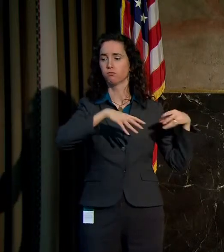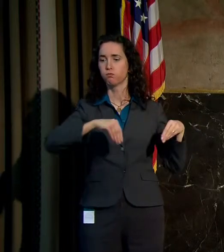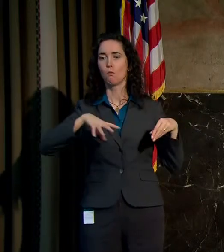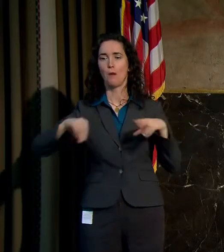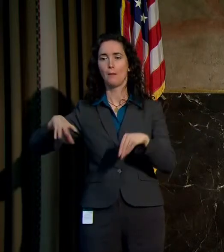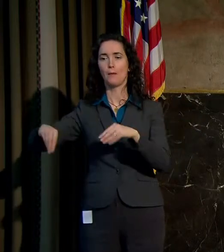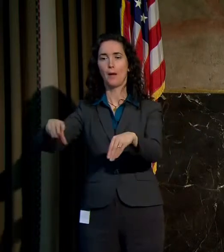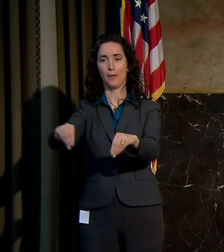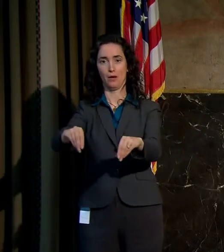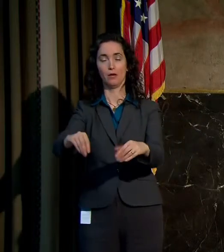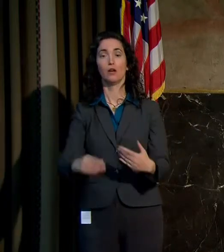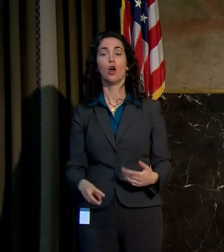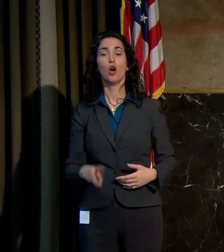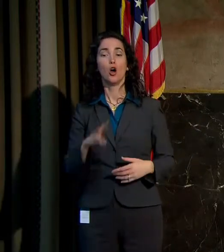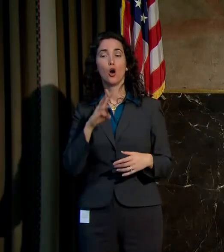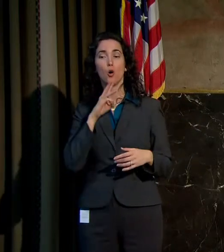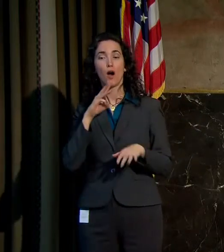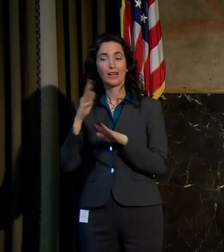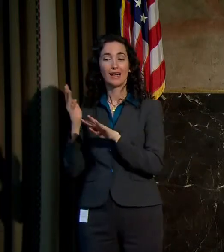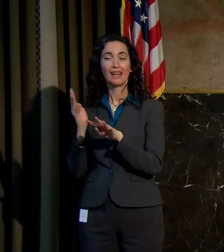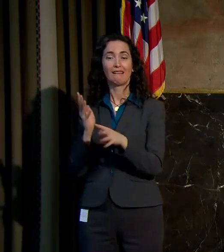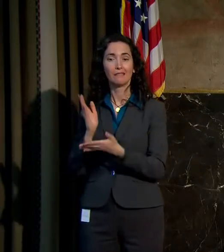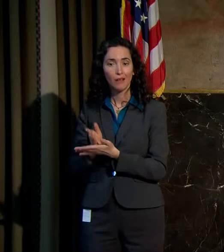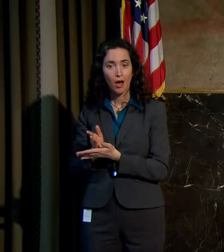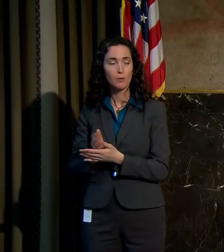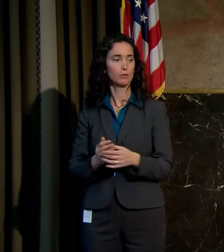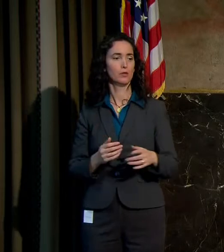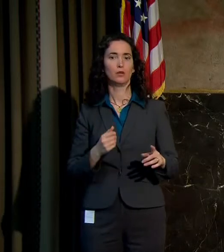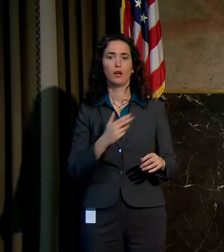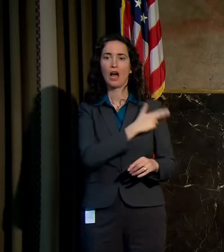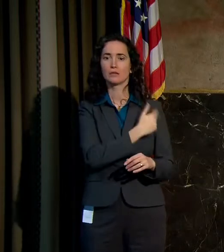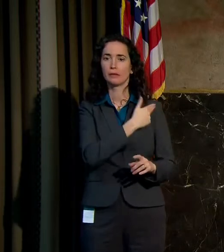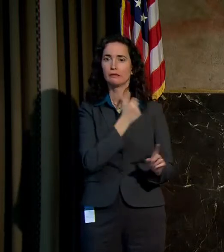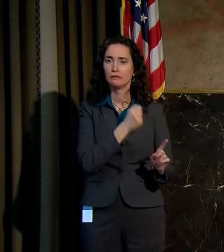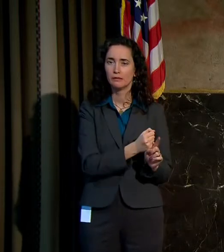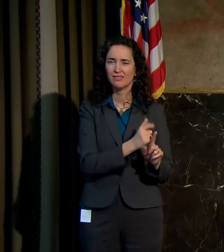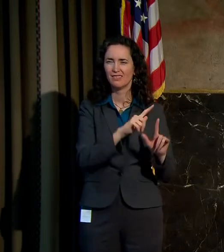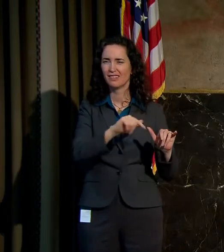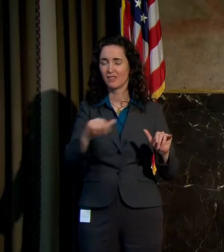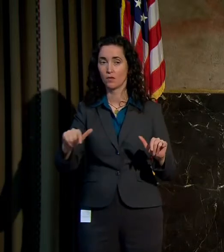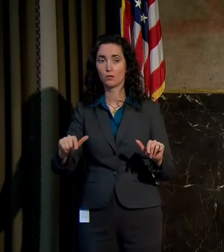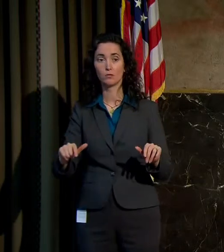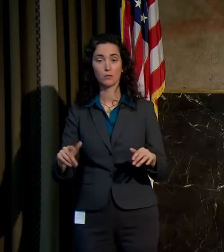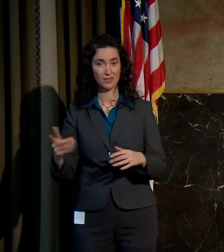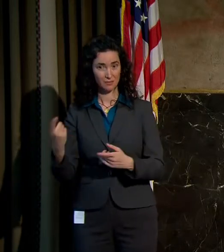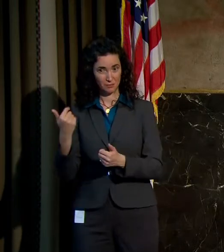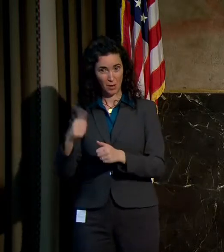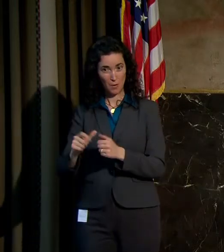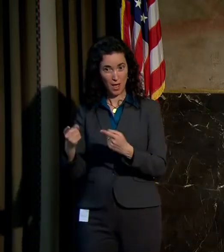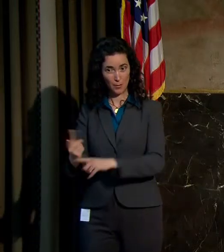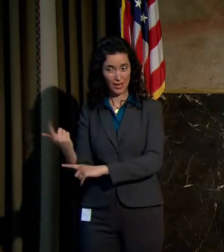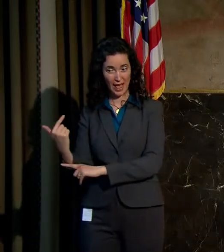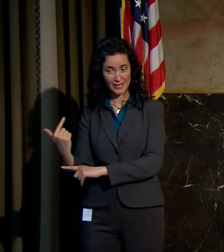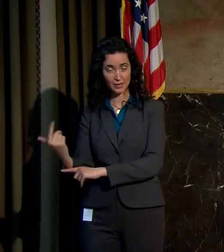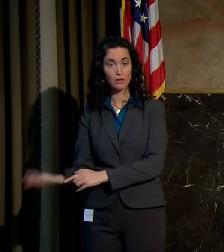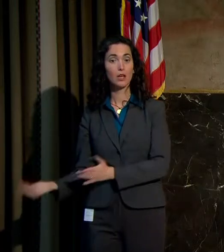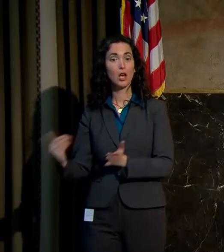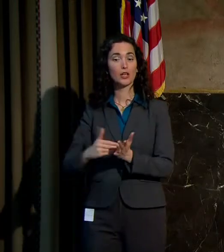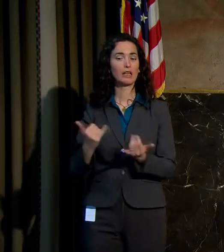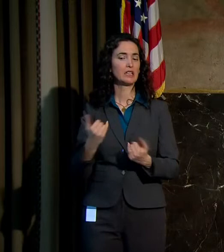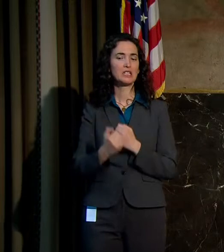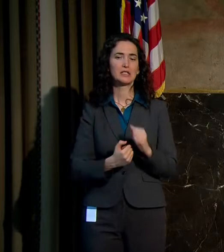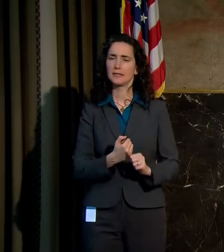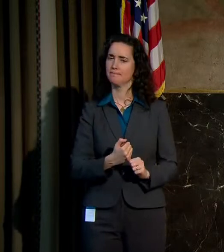electricity, water systems, and impacted hospitals and so forth. We are not expecting that this year